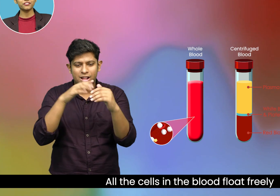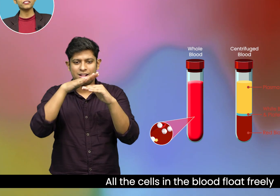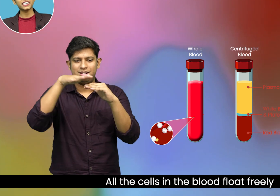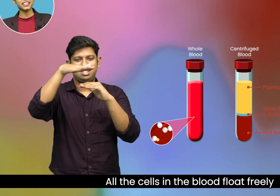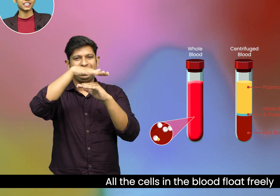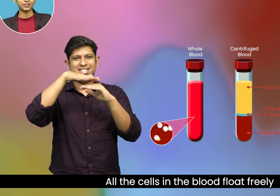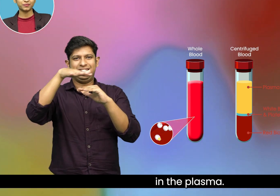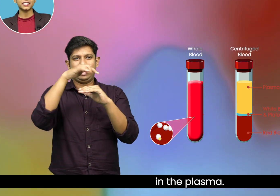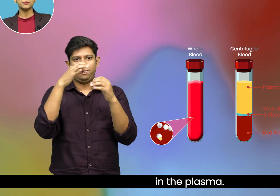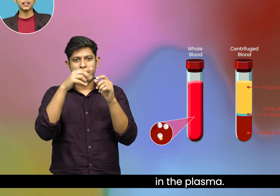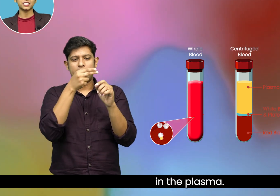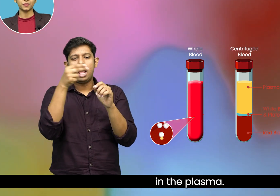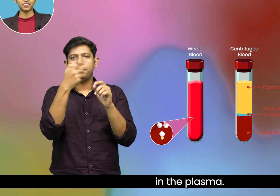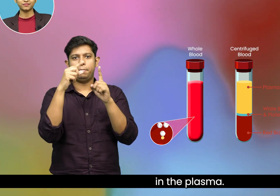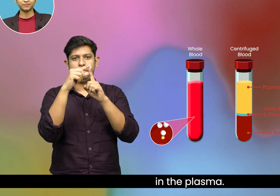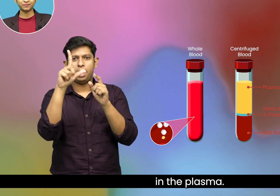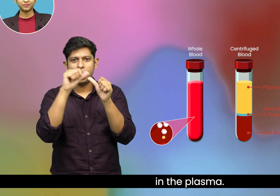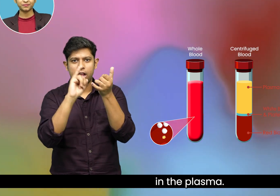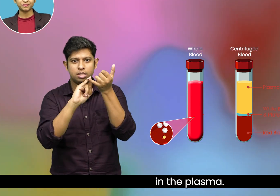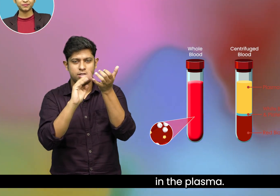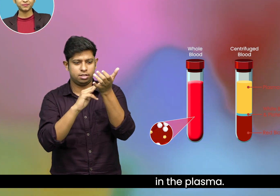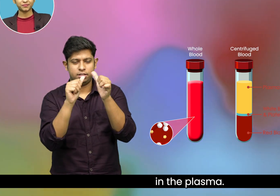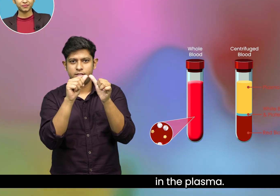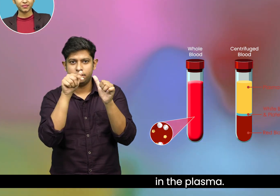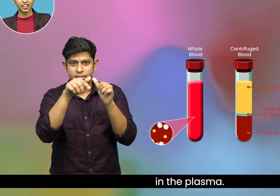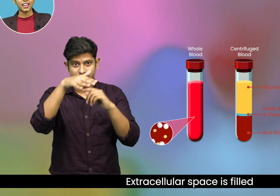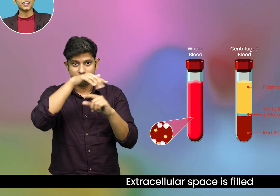float freely in the plasma.